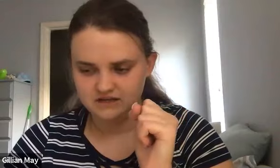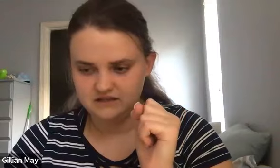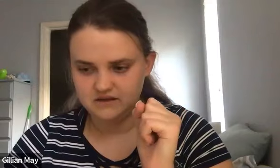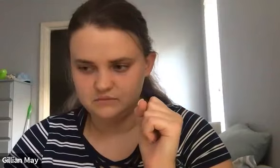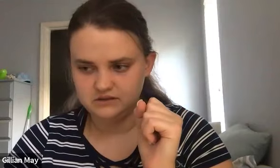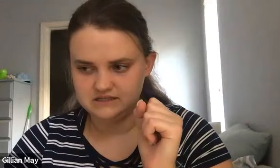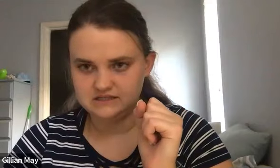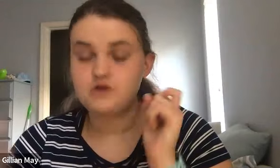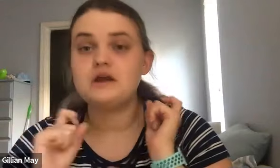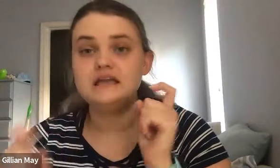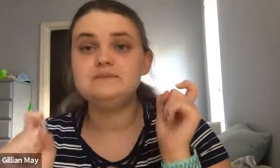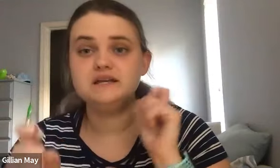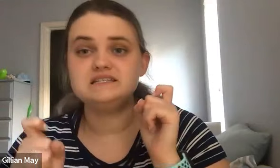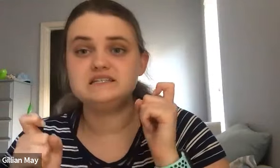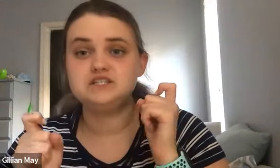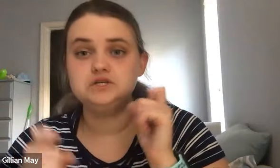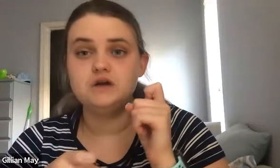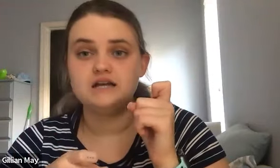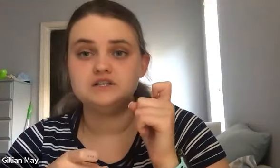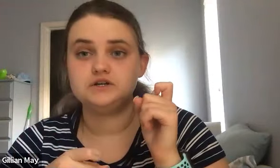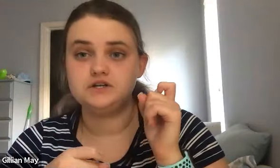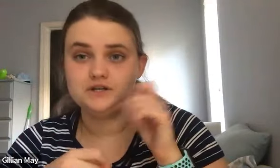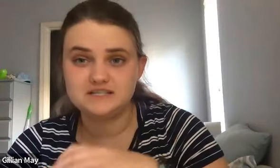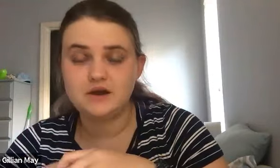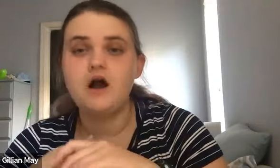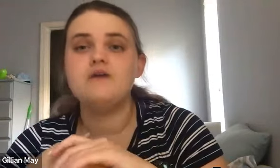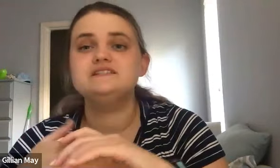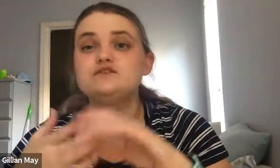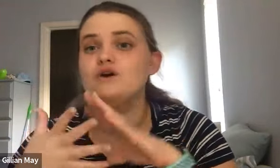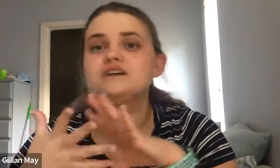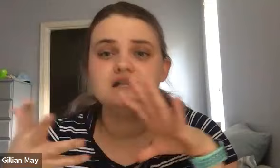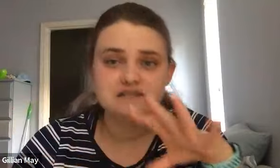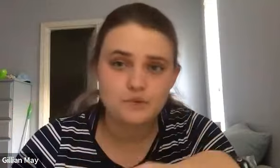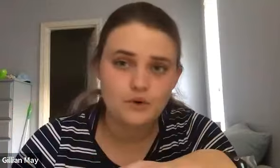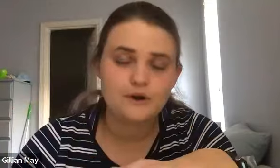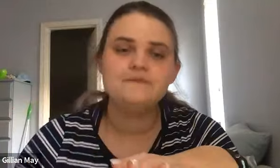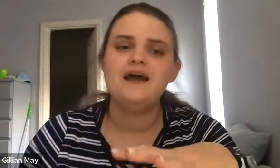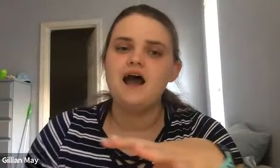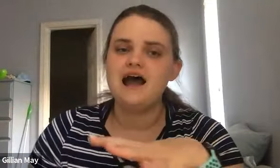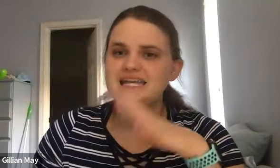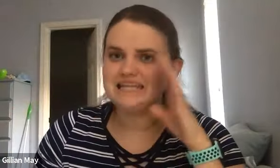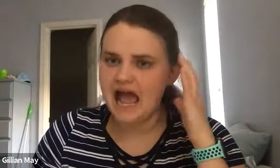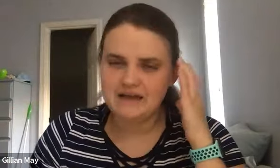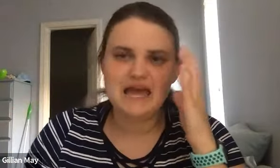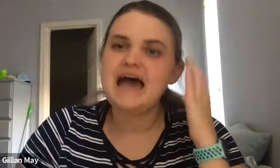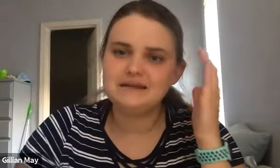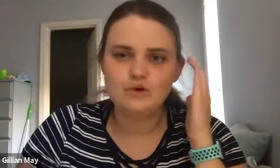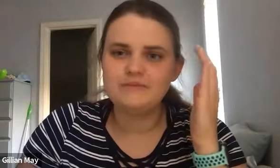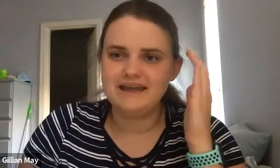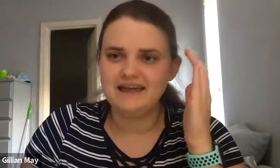say? The other places. Are there any places you guys are curious about? Obviously, there are tons more. I'm adding more in my